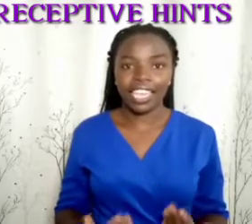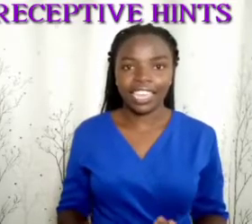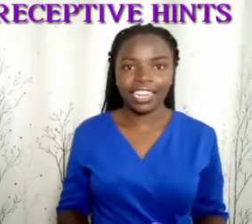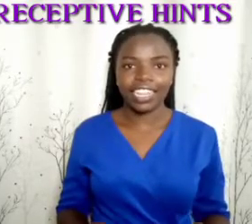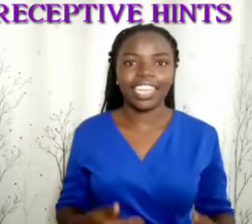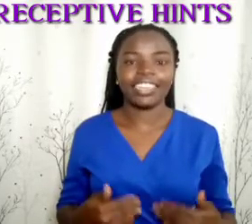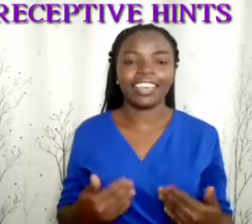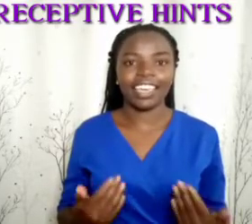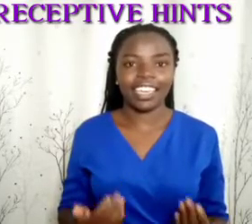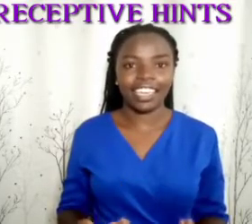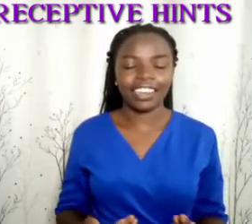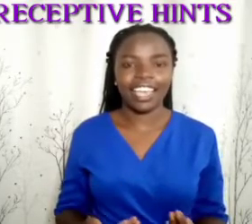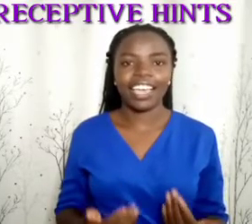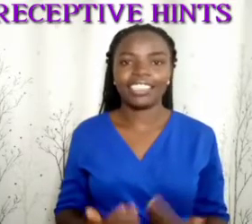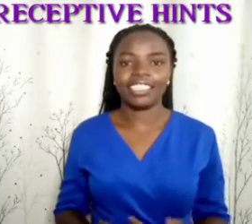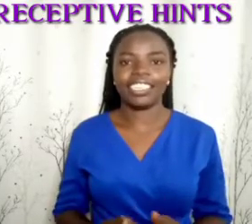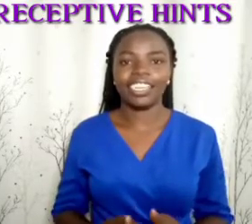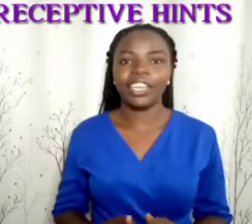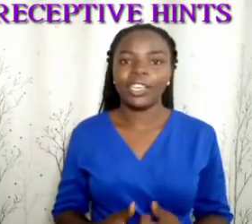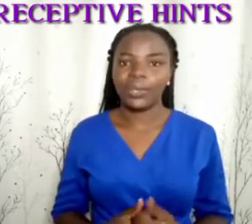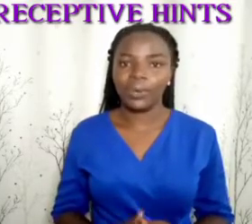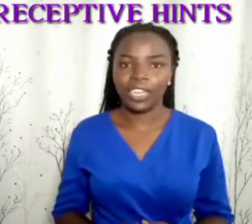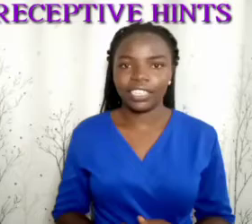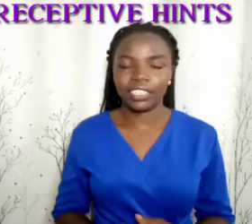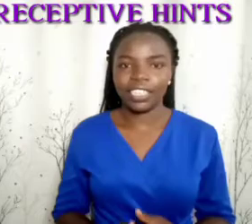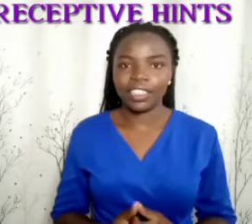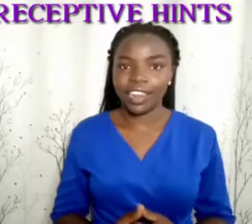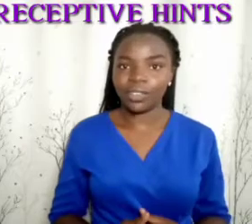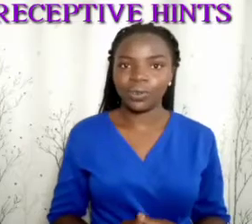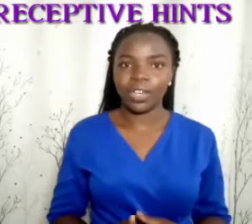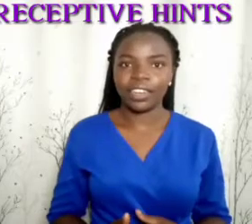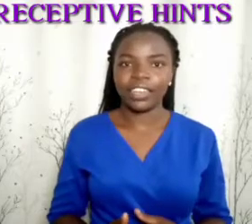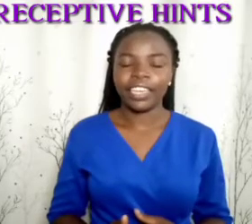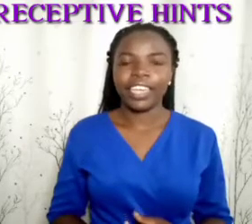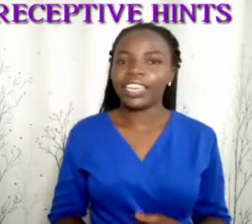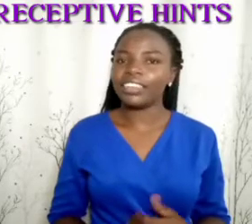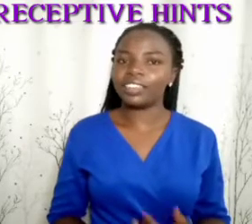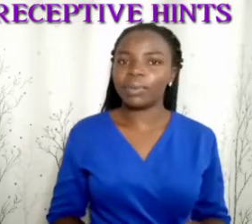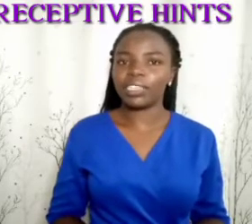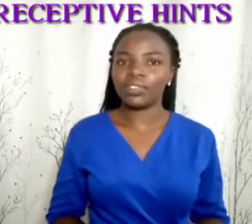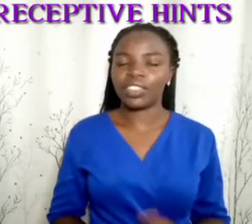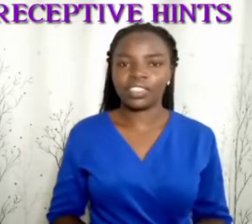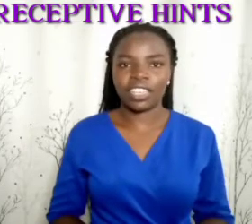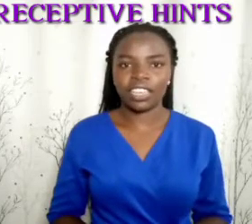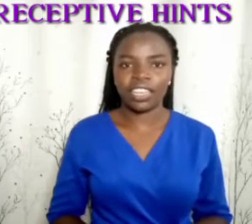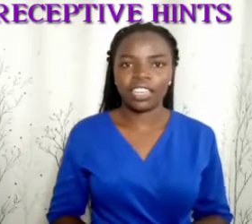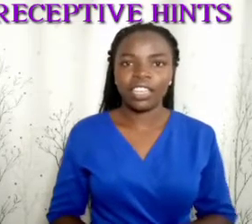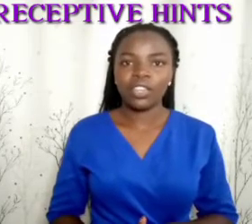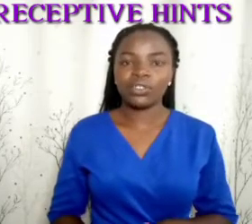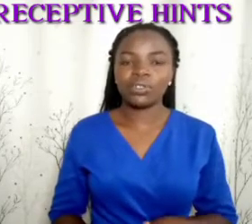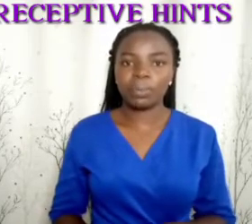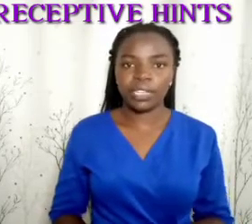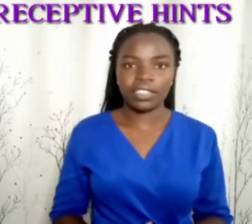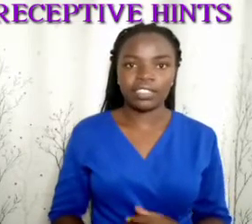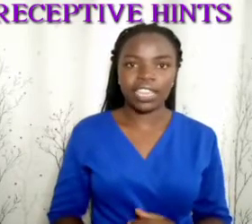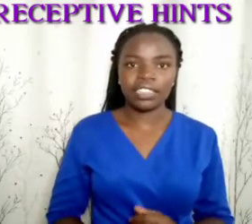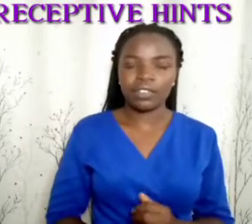again and again until you get the right one. It is better for the signer to repeat the sign